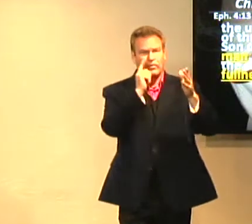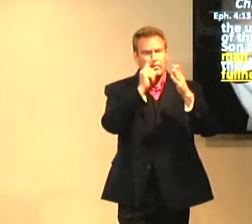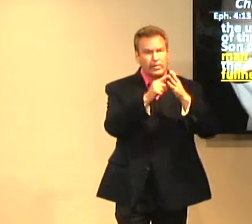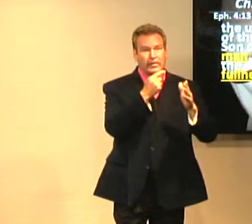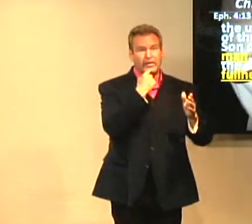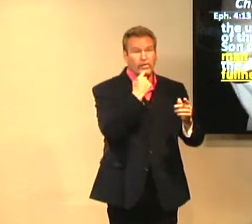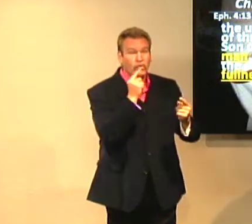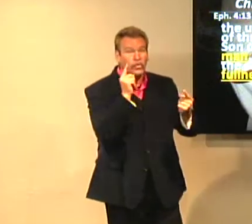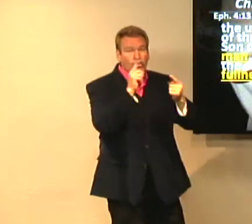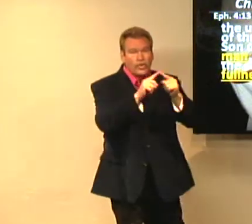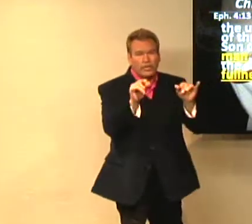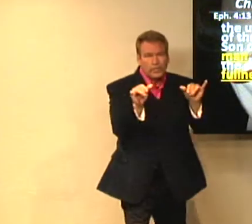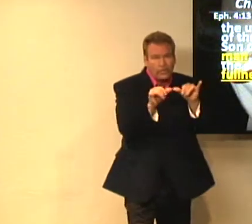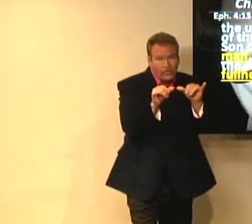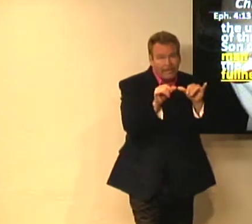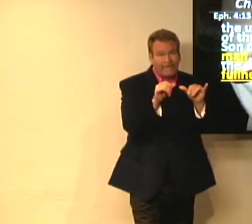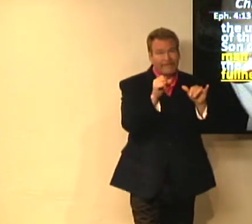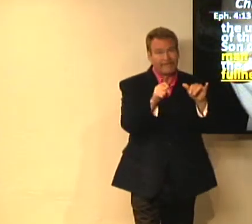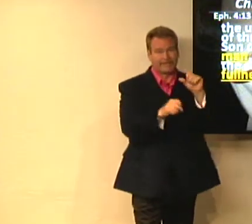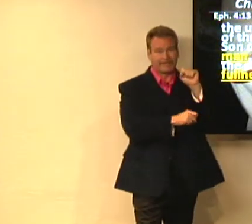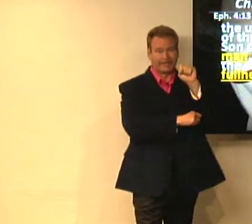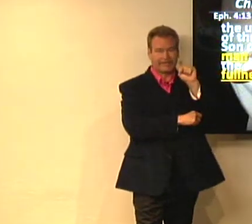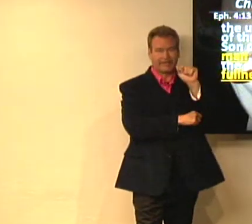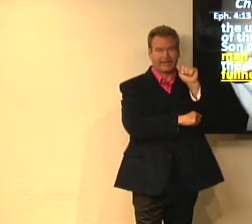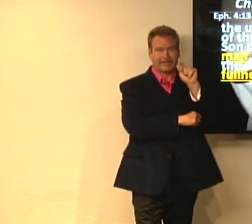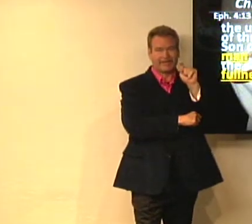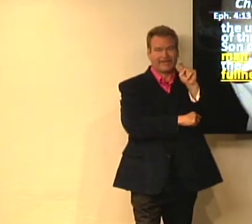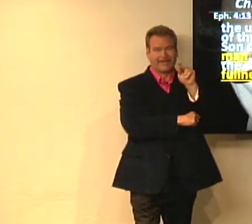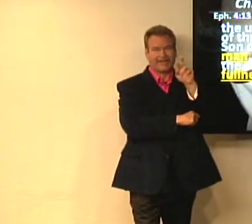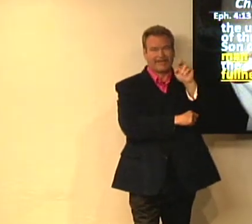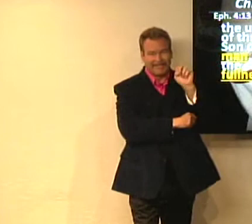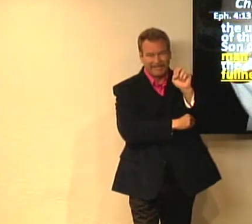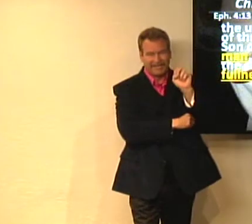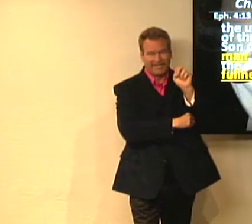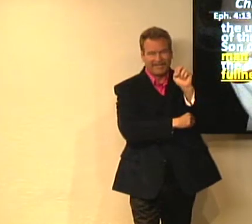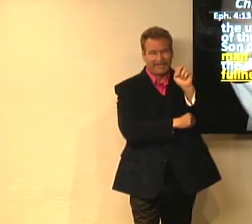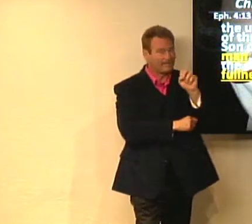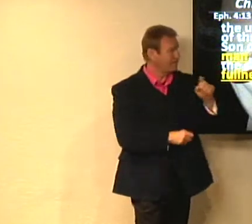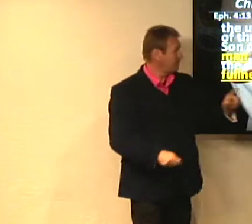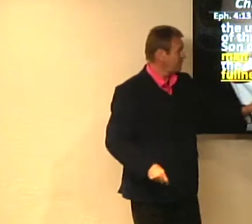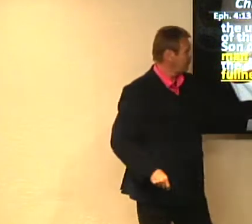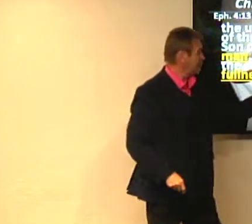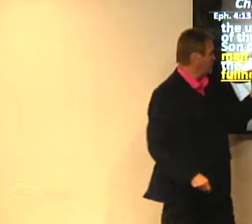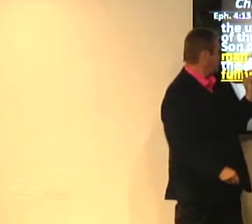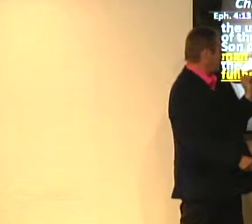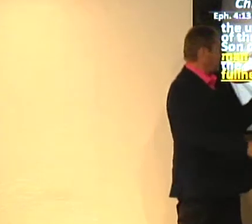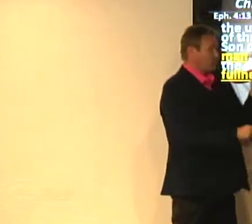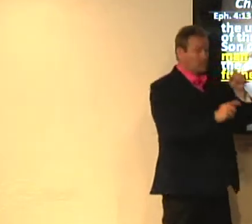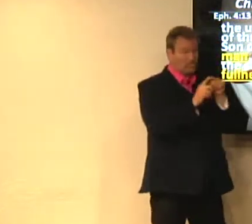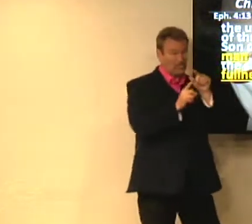Mature. Notice that. It says, to the measure of the stature.